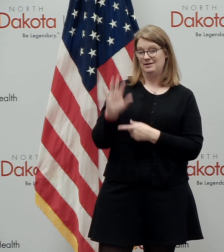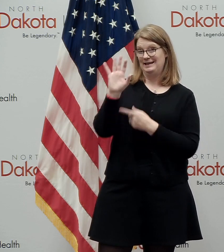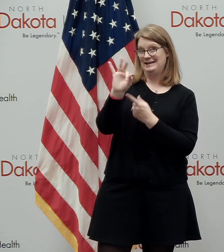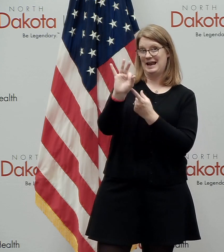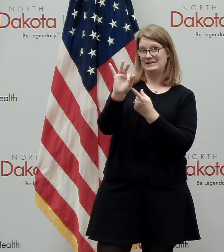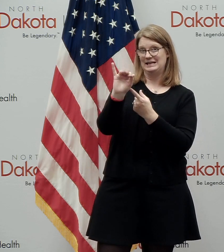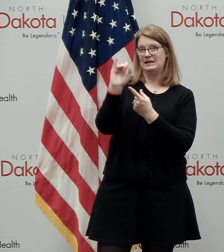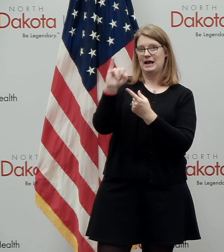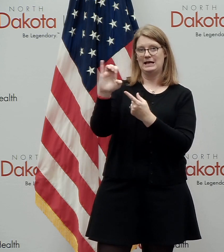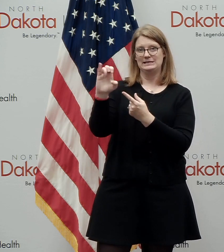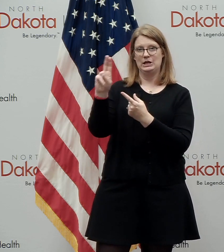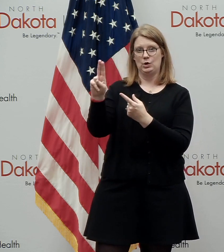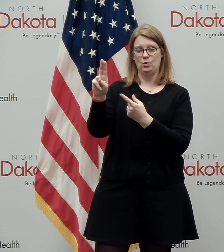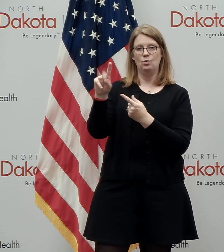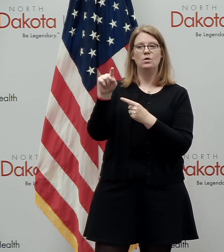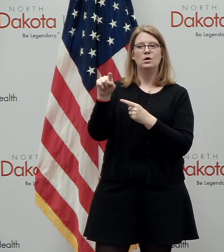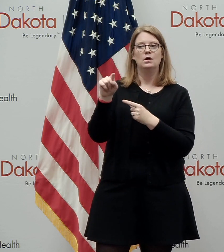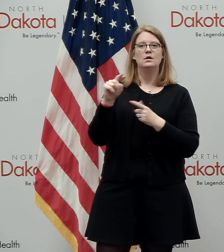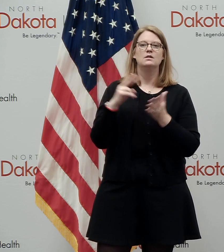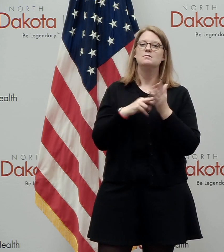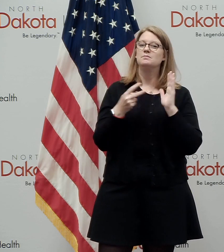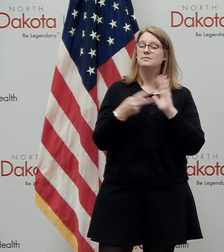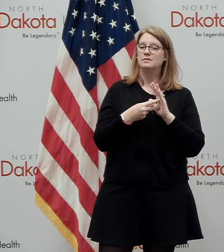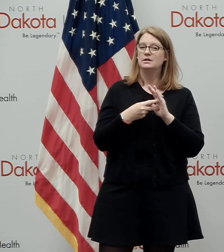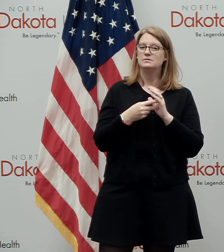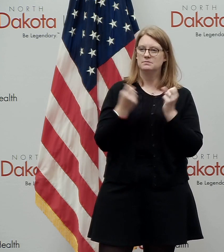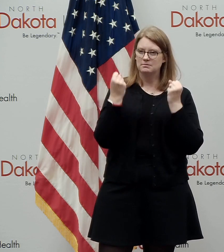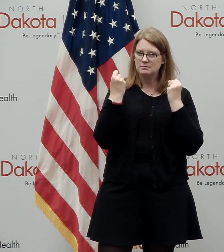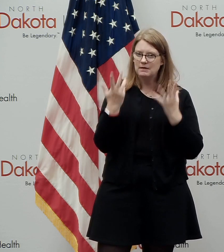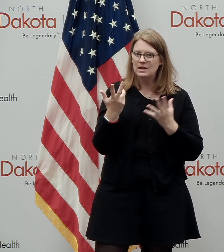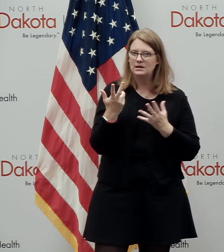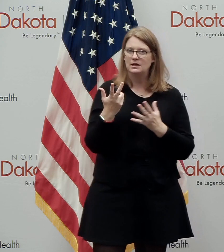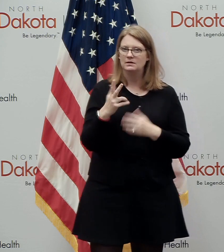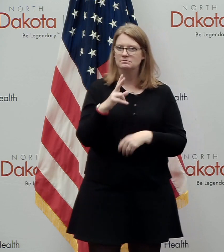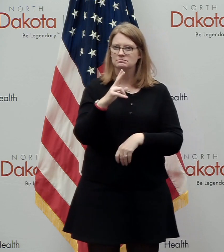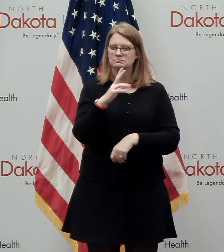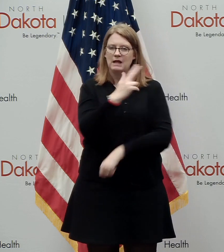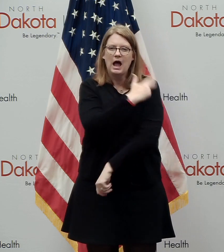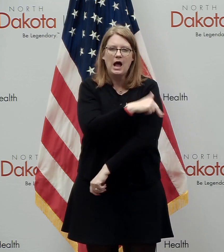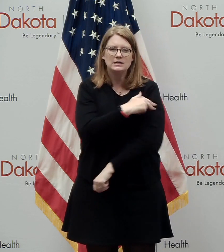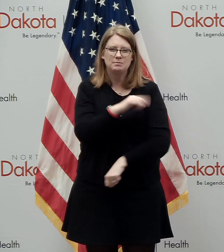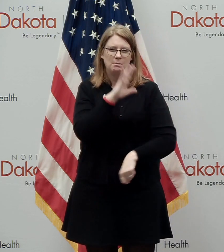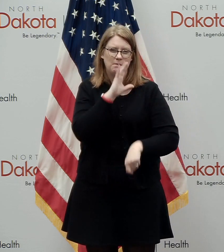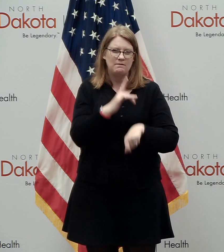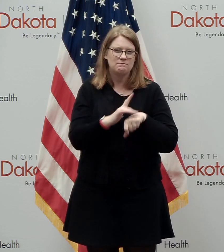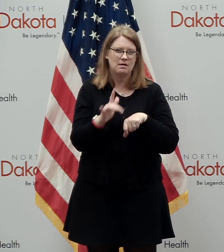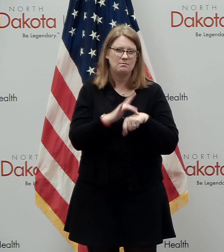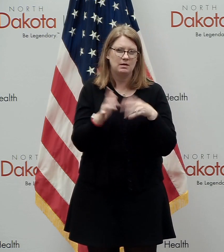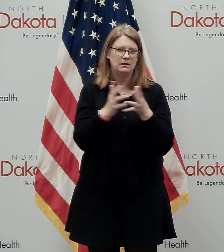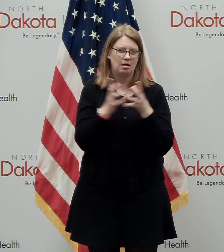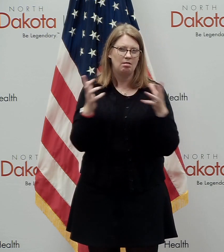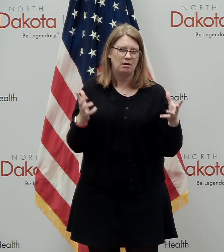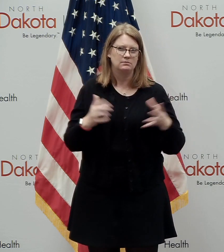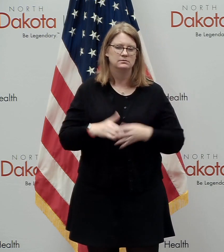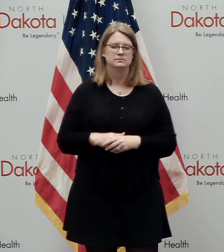in both cases, this means we've got lots of hospital capacity for the state of North Dakota.